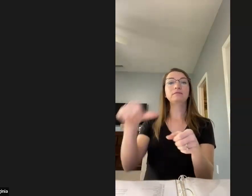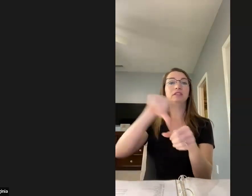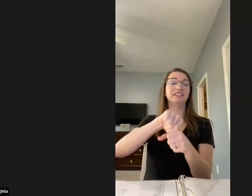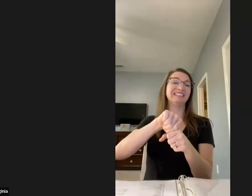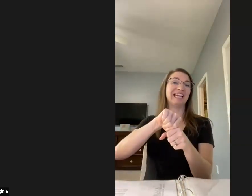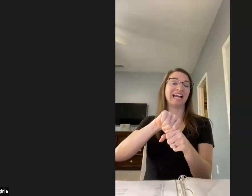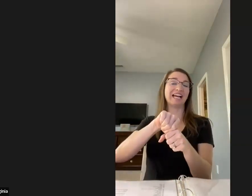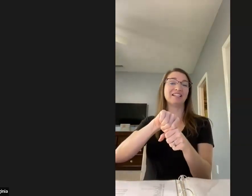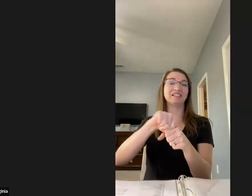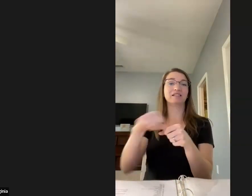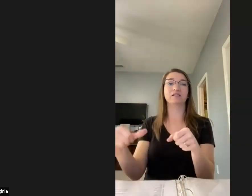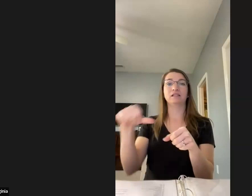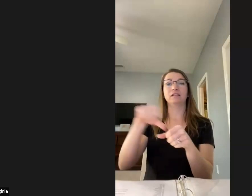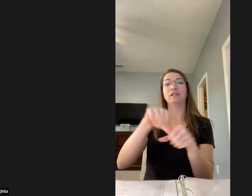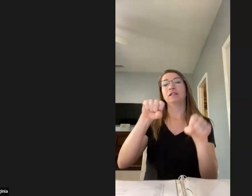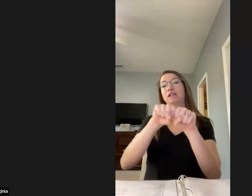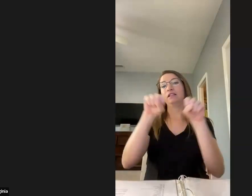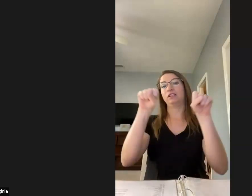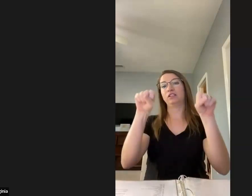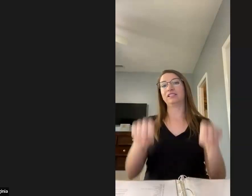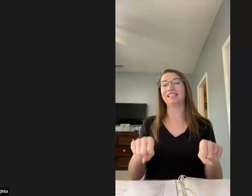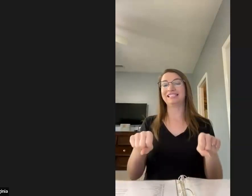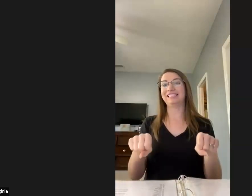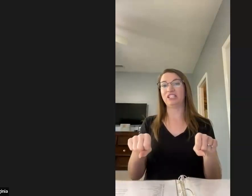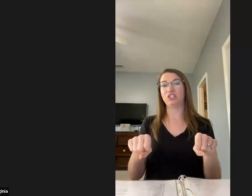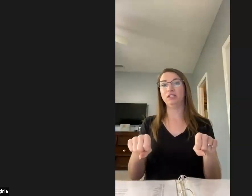This is gas. And then you can find station.